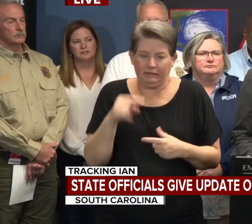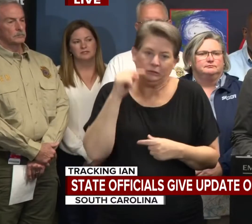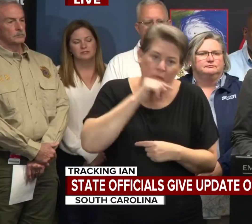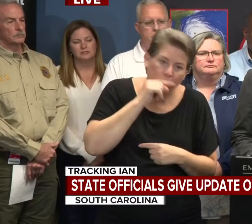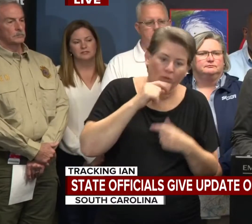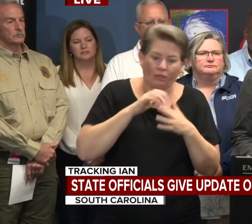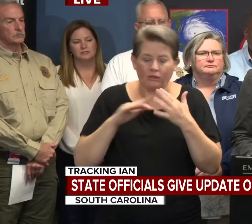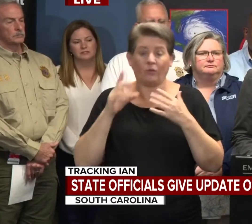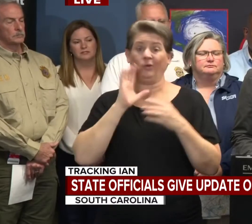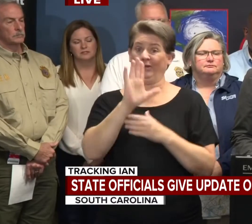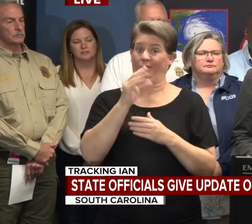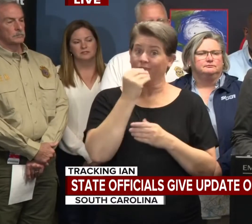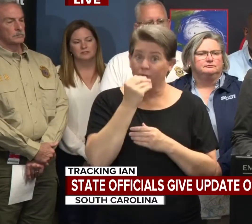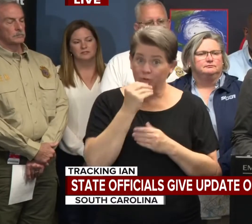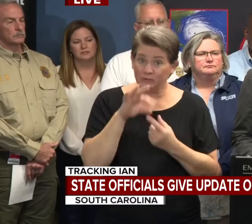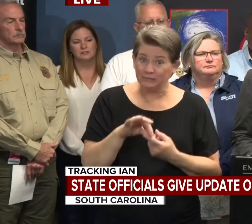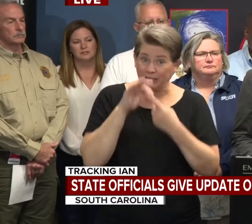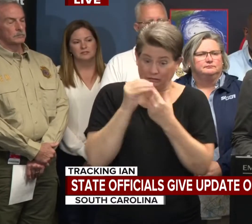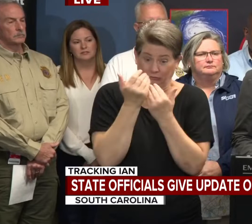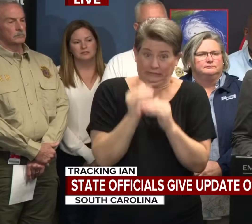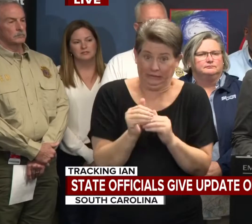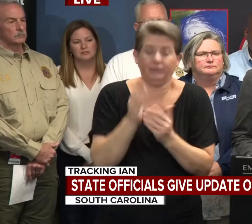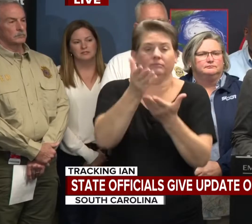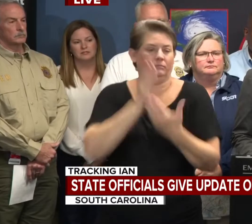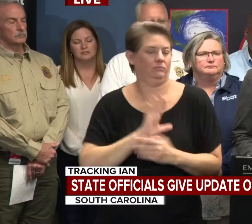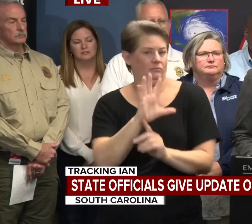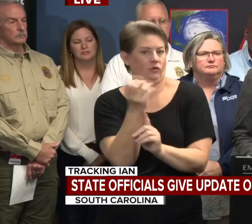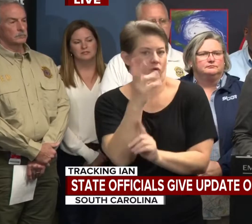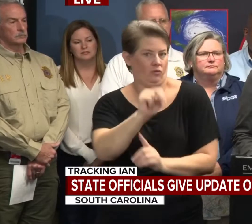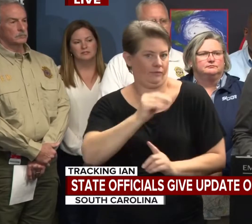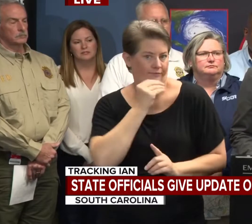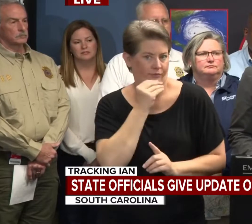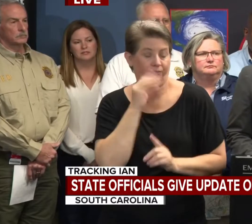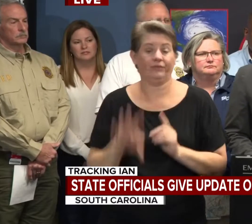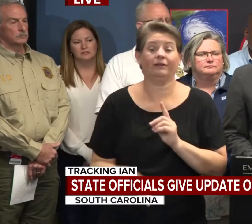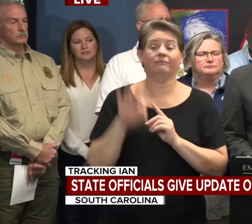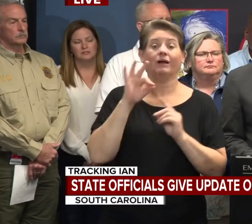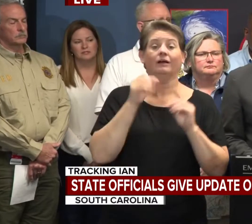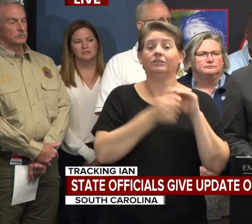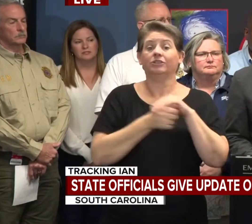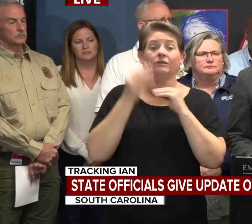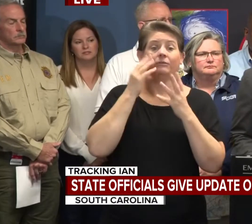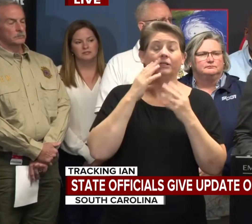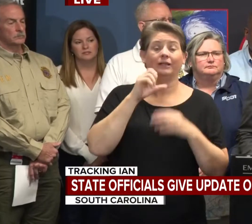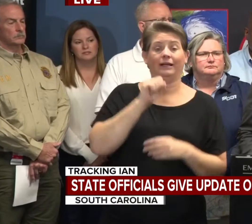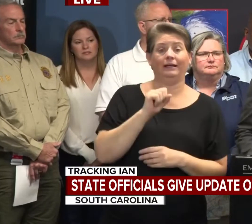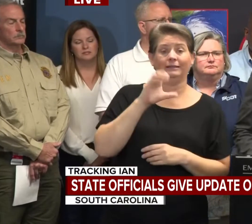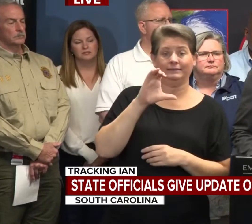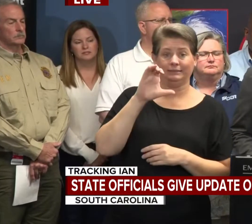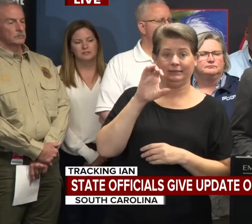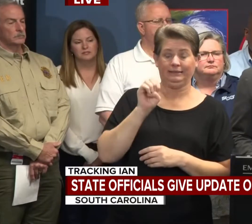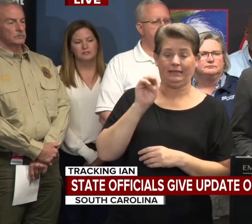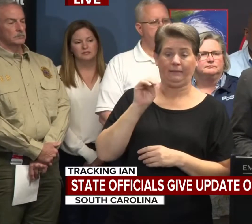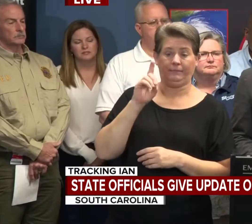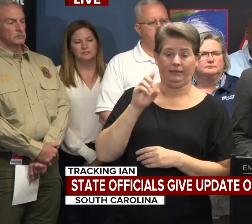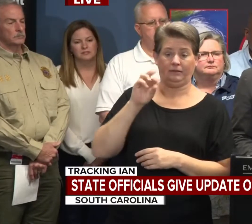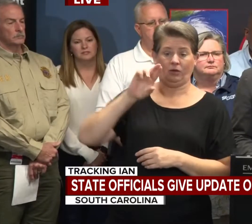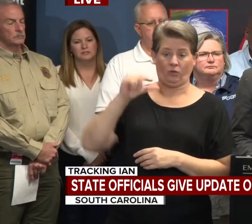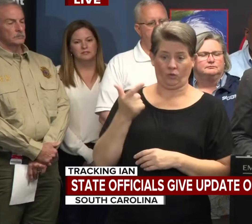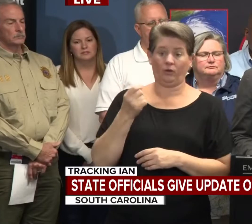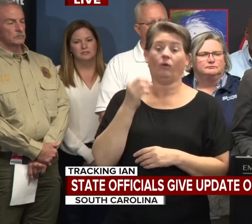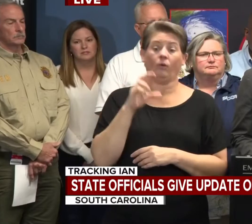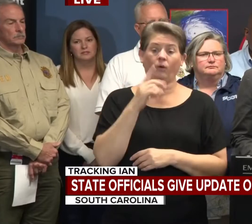foods if you're on a restricted diet. And shelter information could be found at scemd.org or